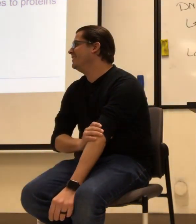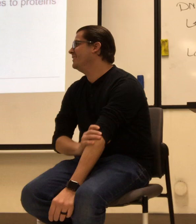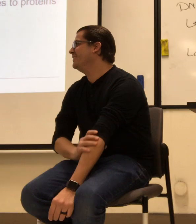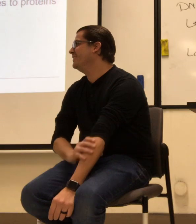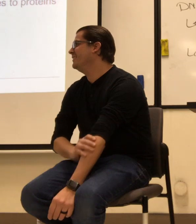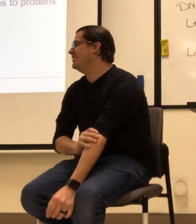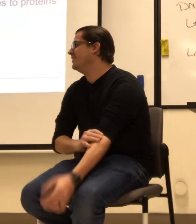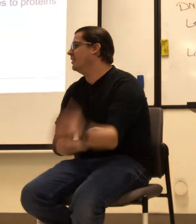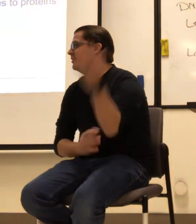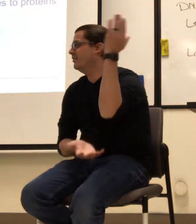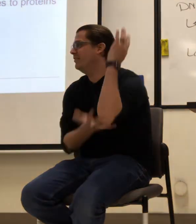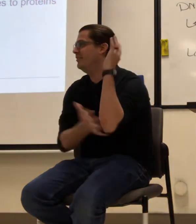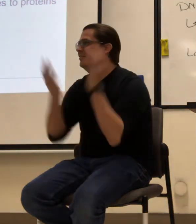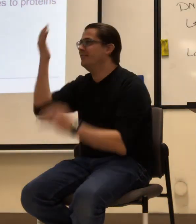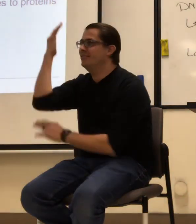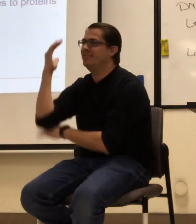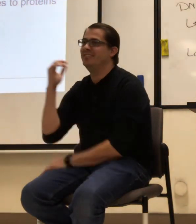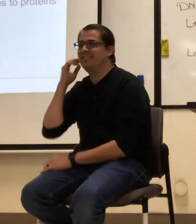it's the.